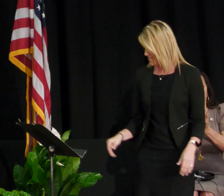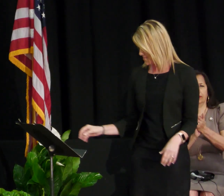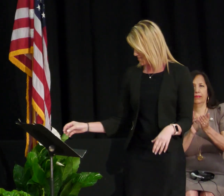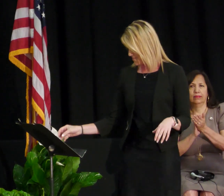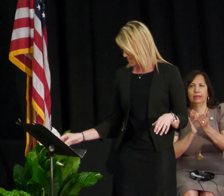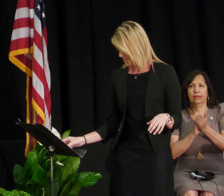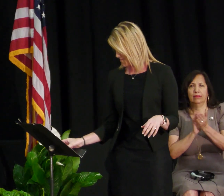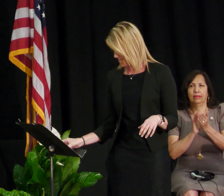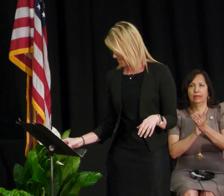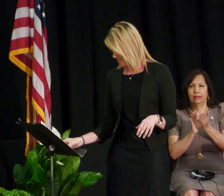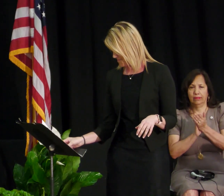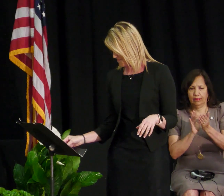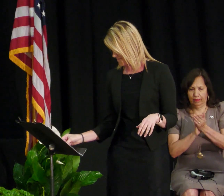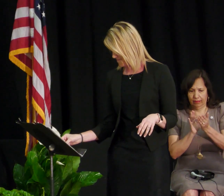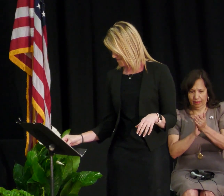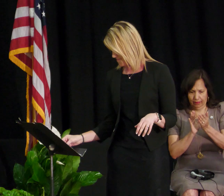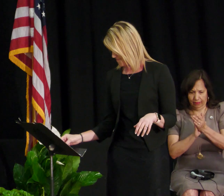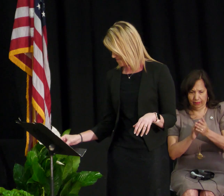you, Megan.